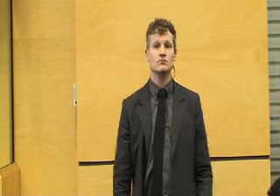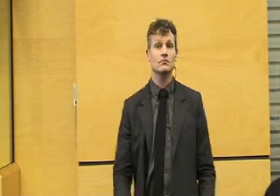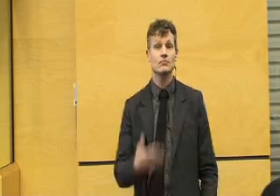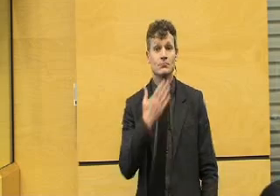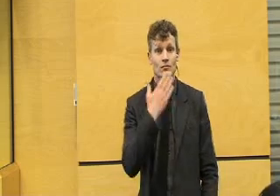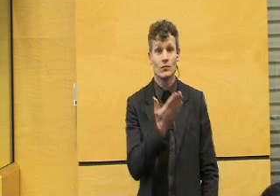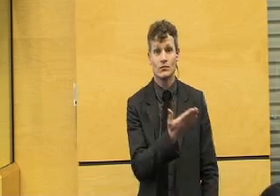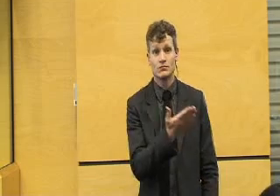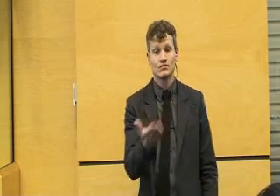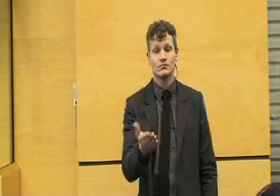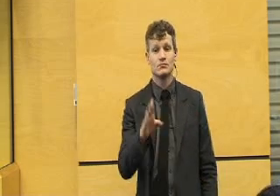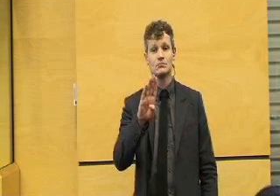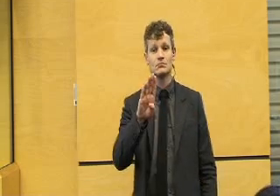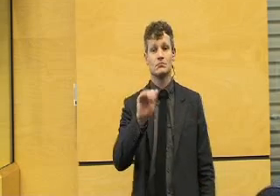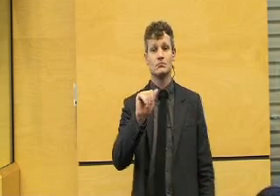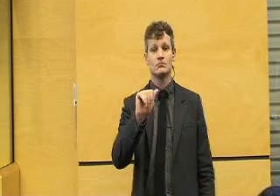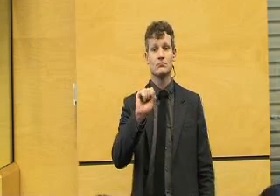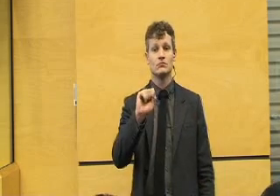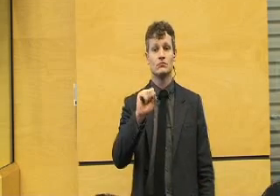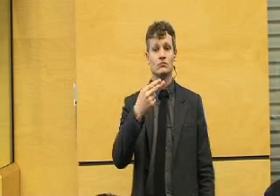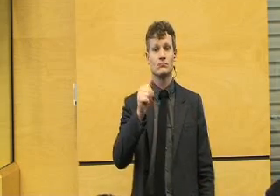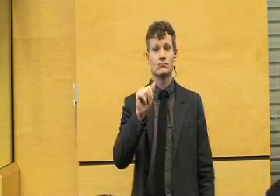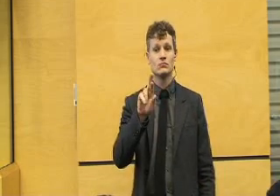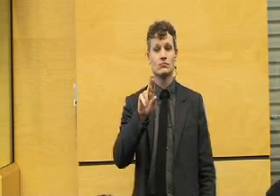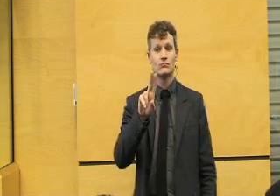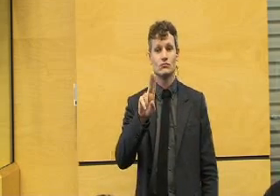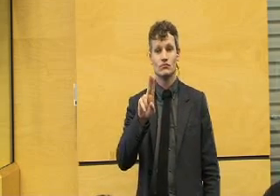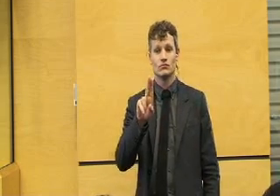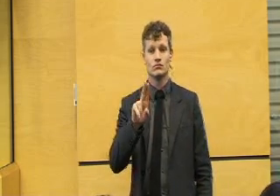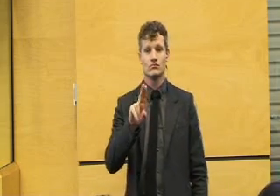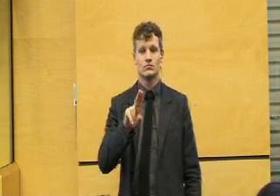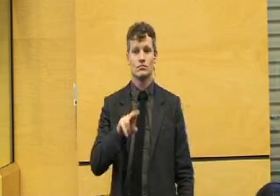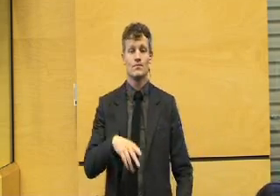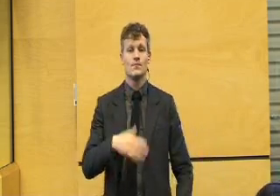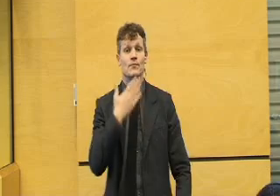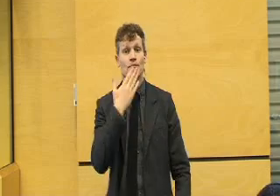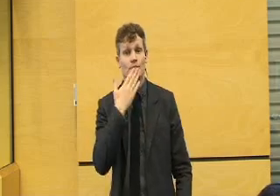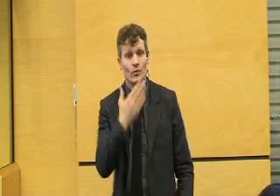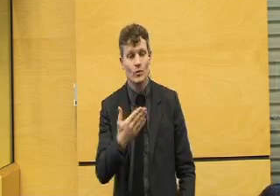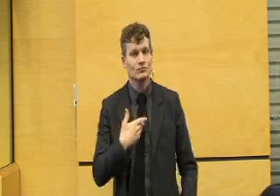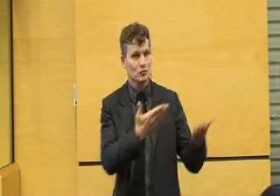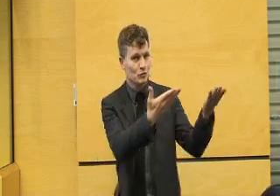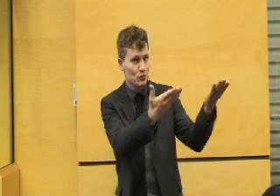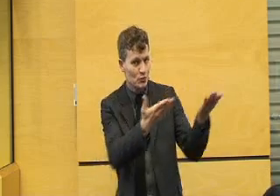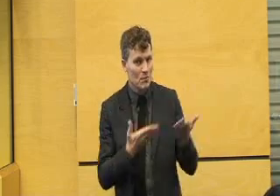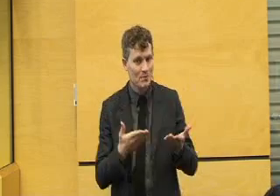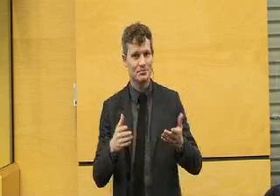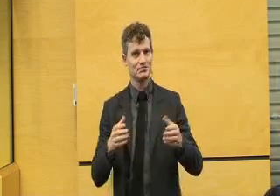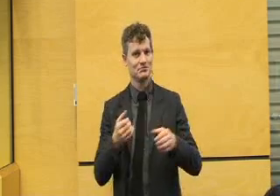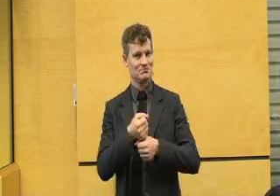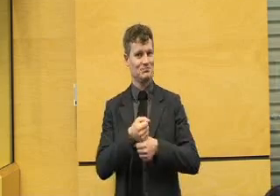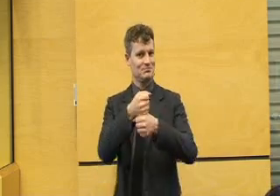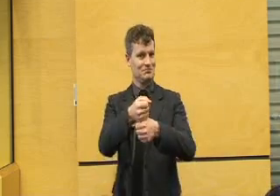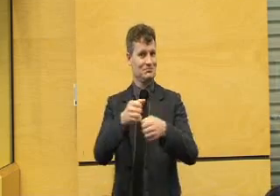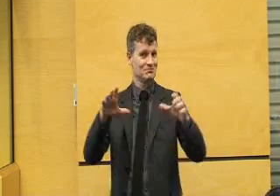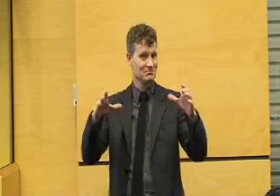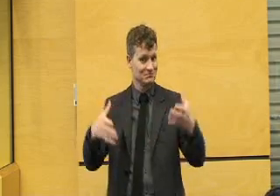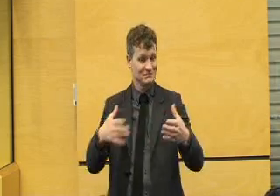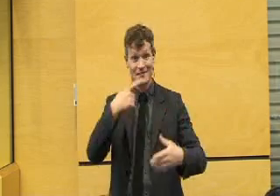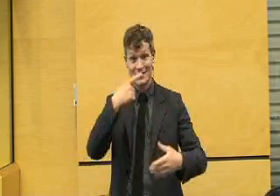like to welcome the delegation from Thailand, and also thank you for the